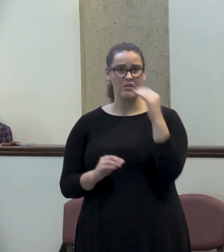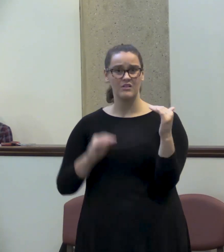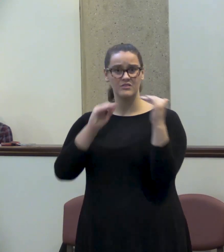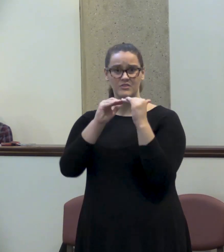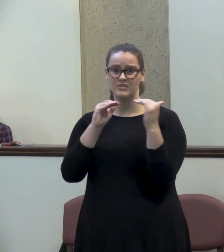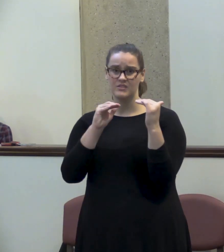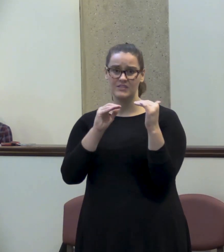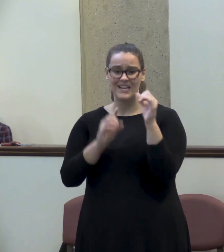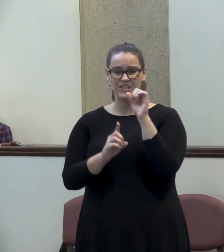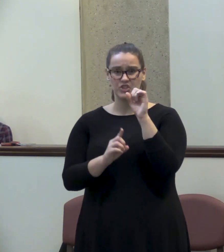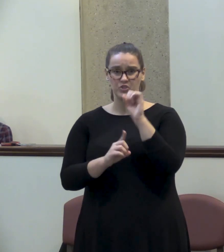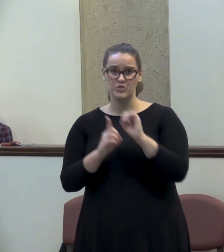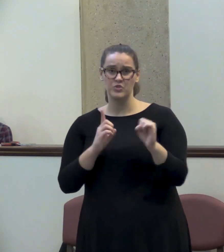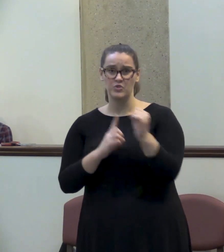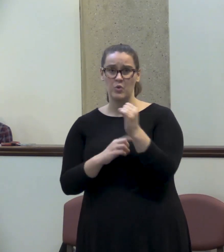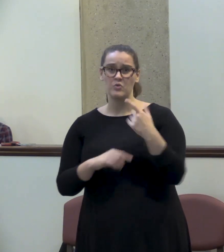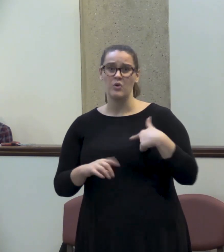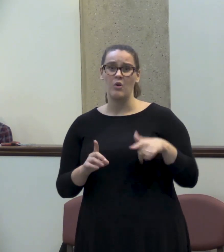social inequality,